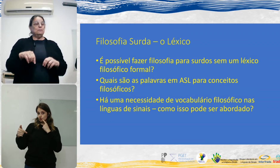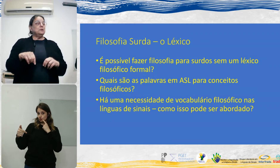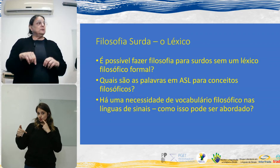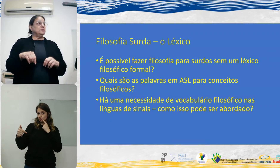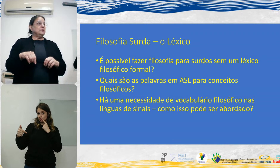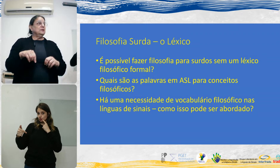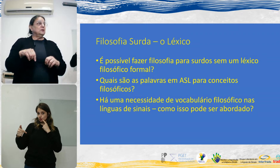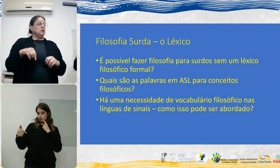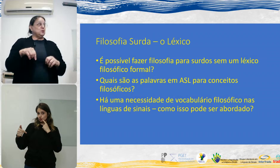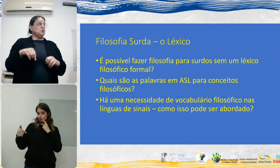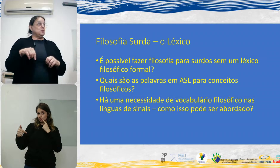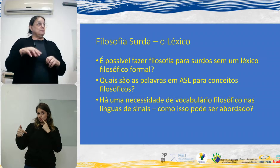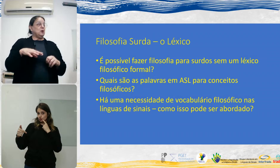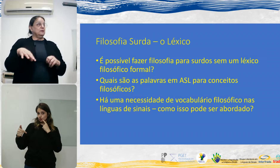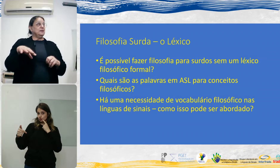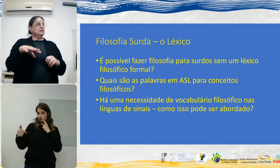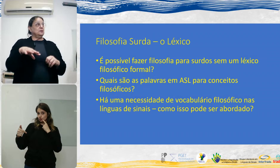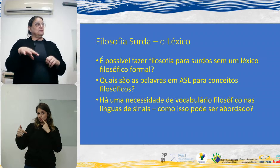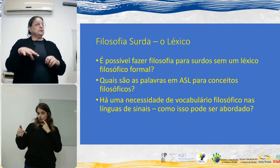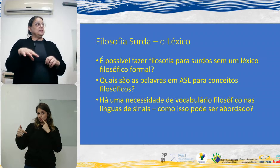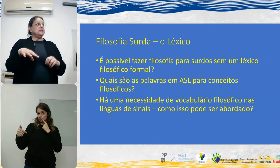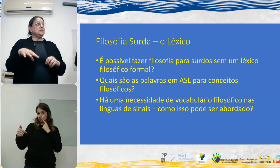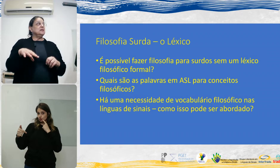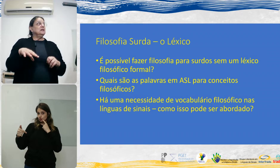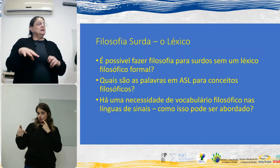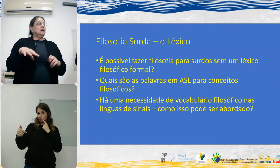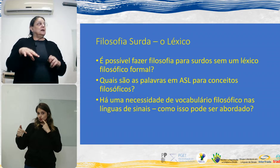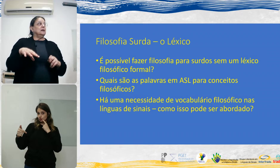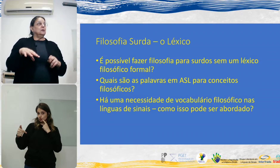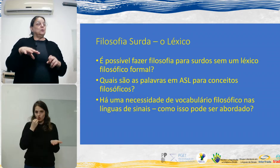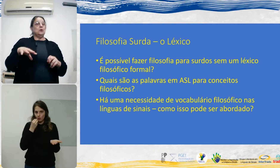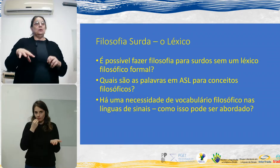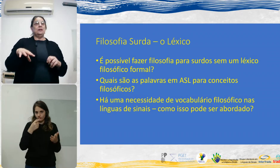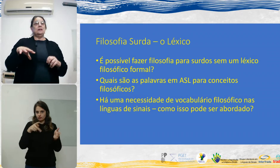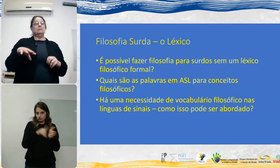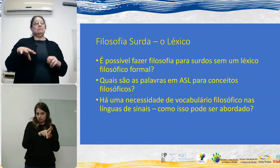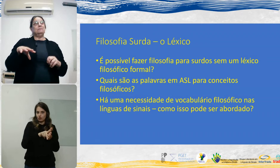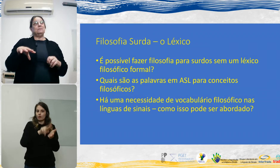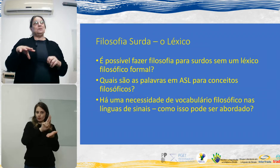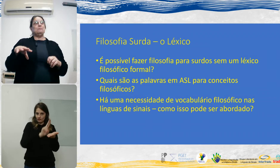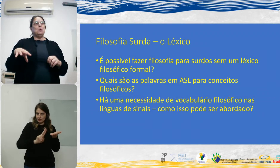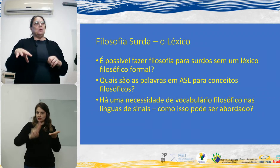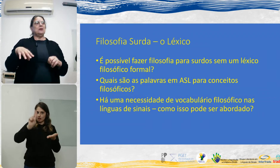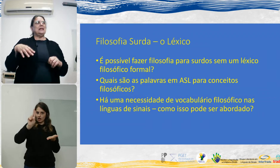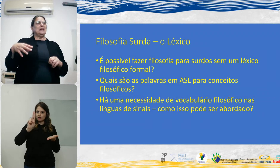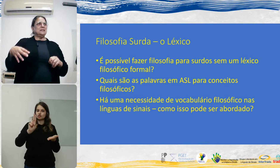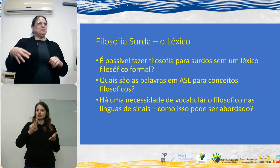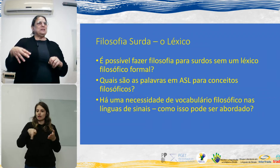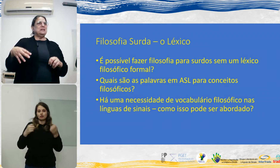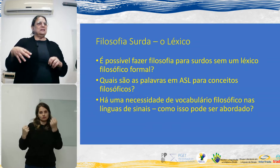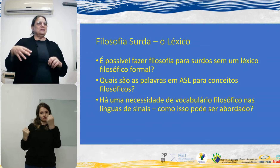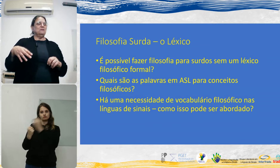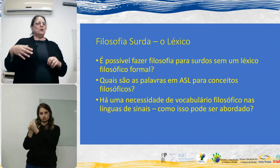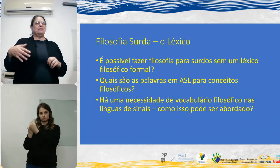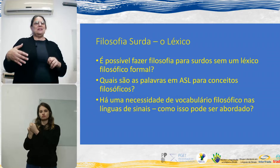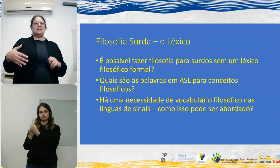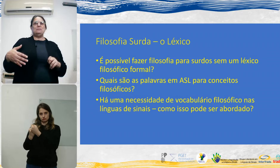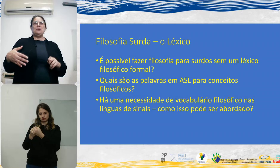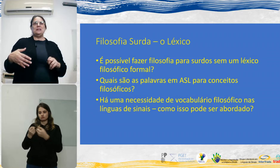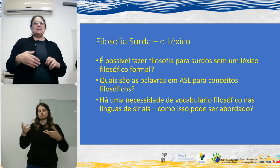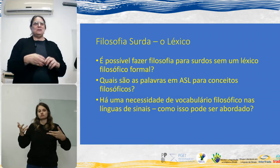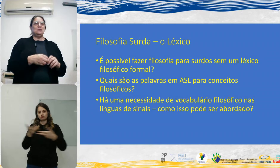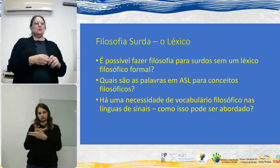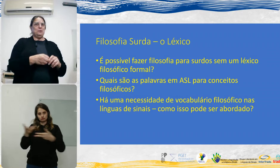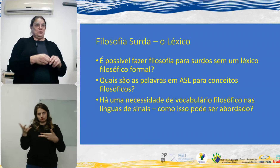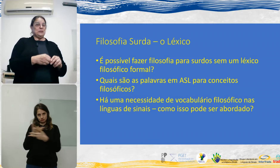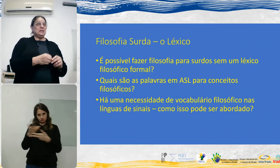interpreters who were part of the university, were support and expertise of what the